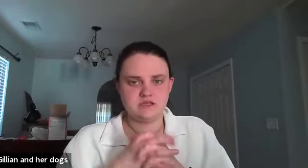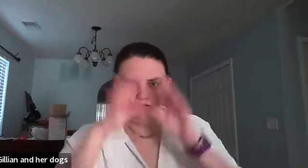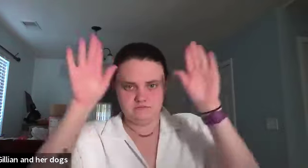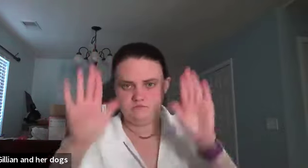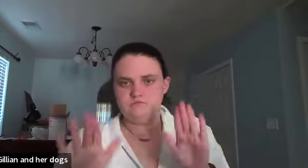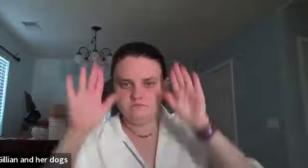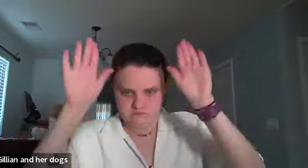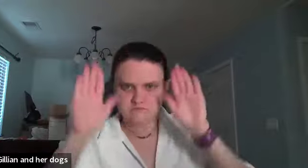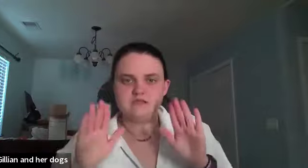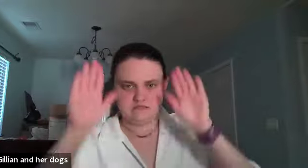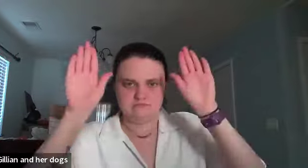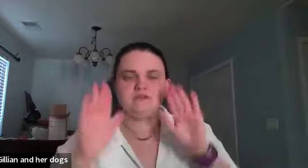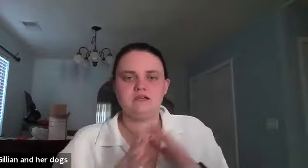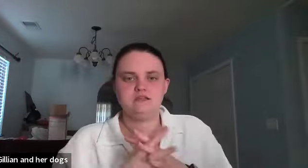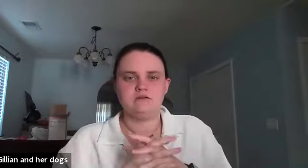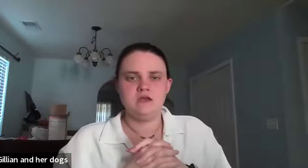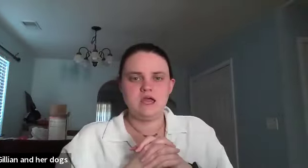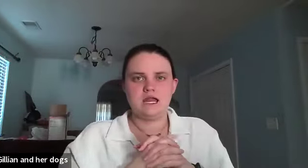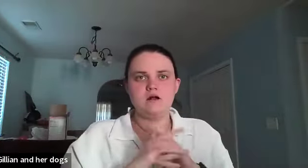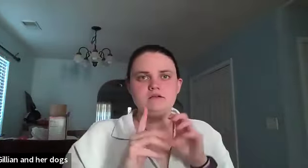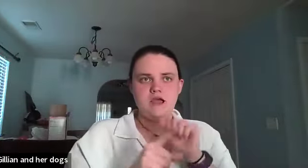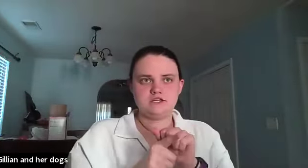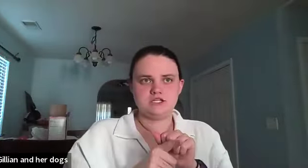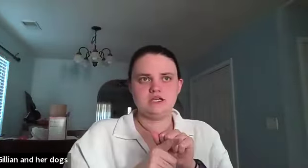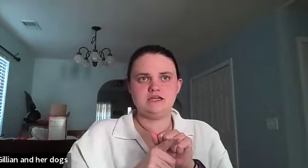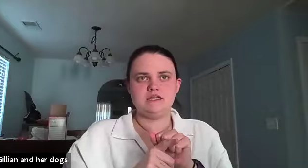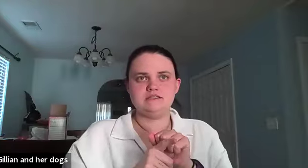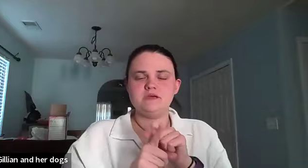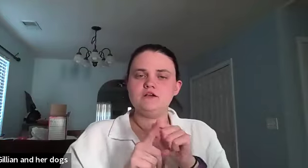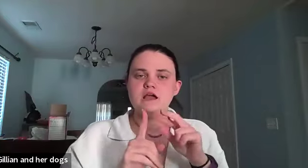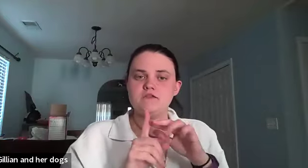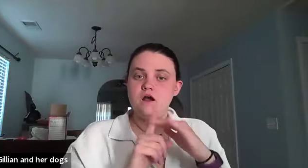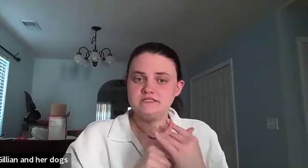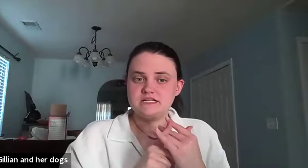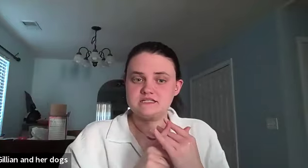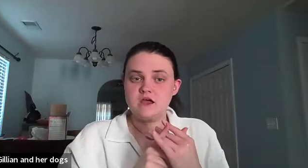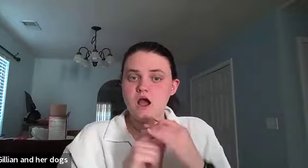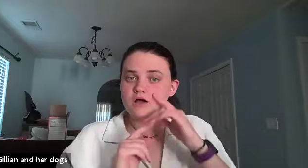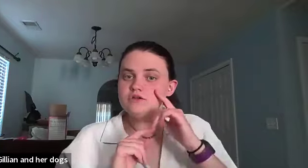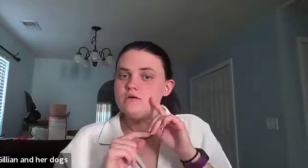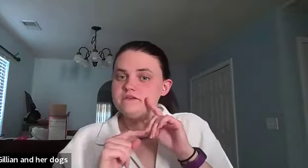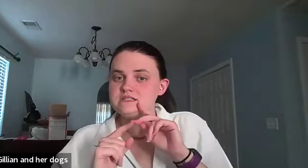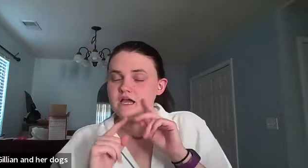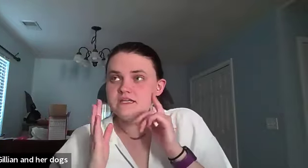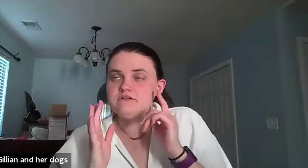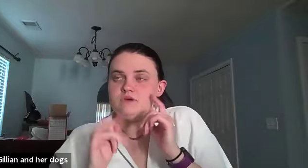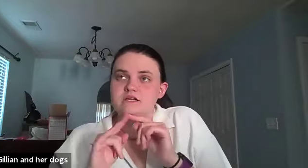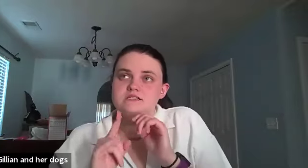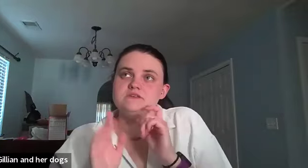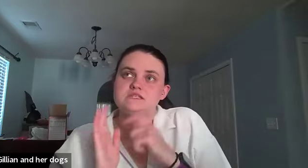sign, this kind of deal. And I'll catch it, and depending on how the context is, I'll know if it's, I can even recognize if it's the